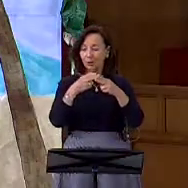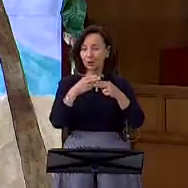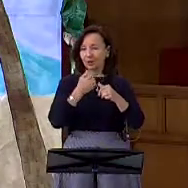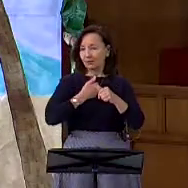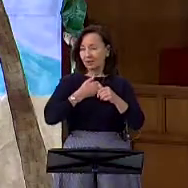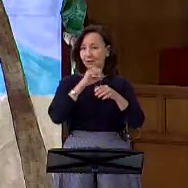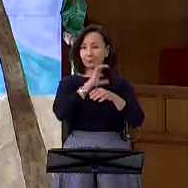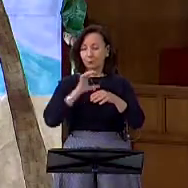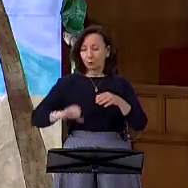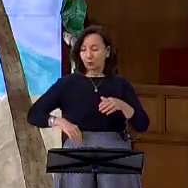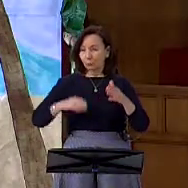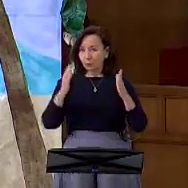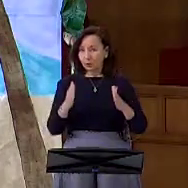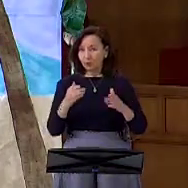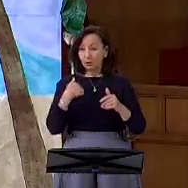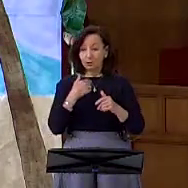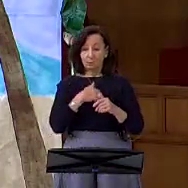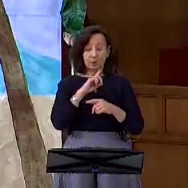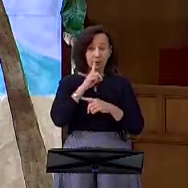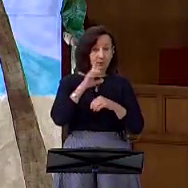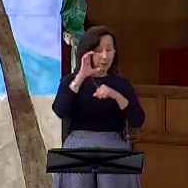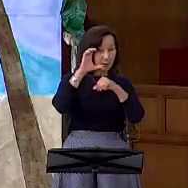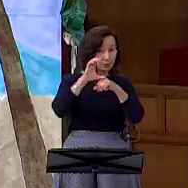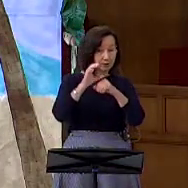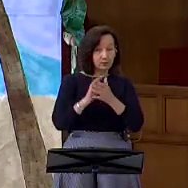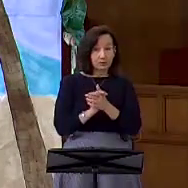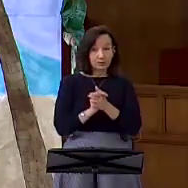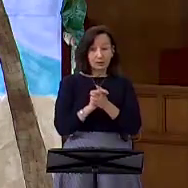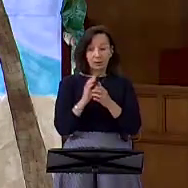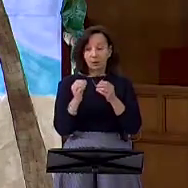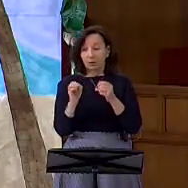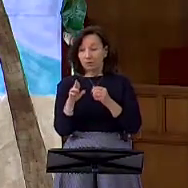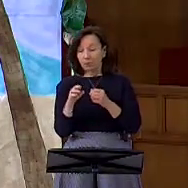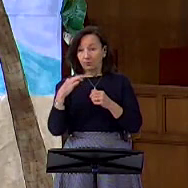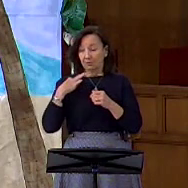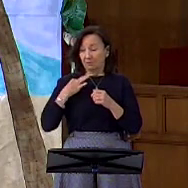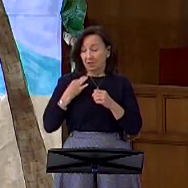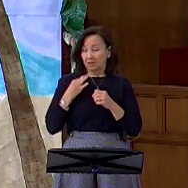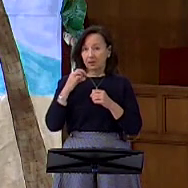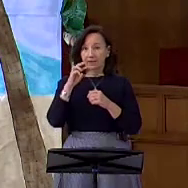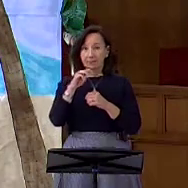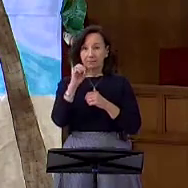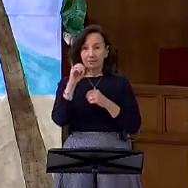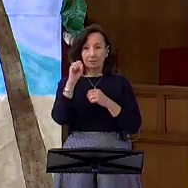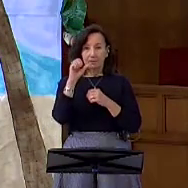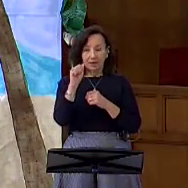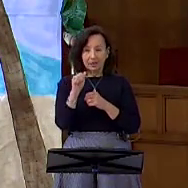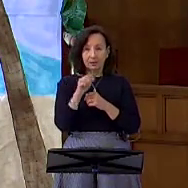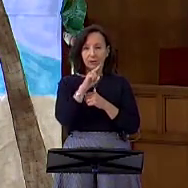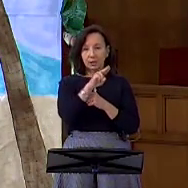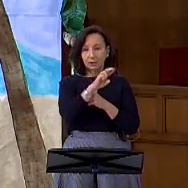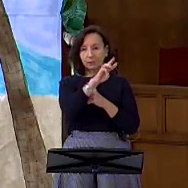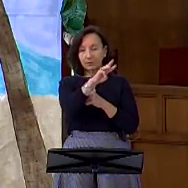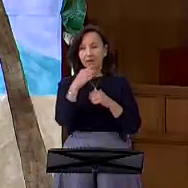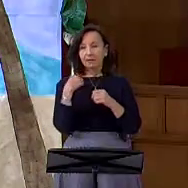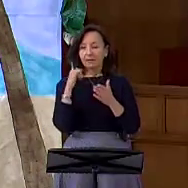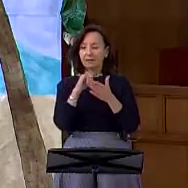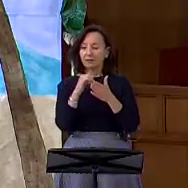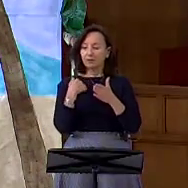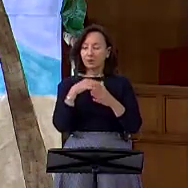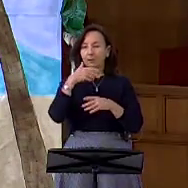Christians, because we are the church, because we might volunteer at Mesa or the United Way, that we're better than